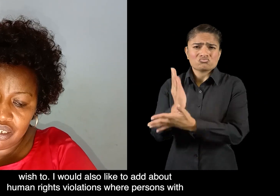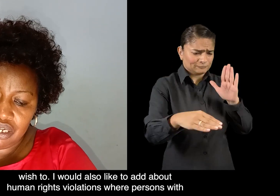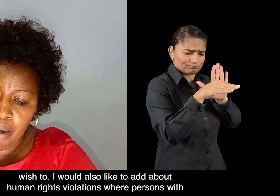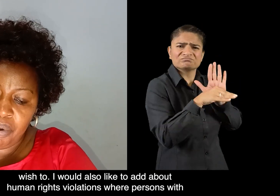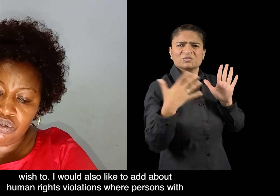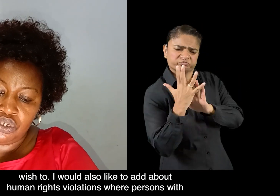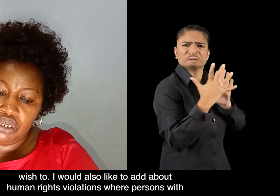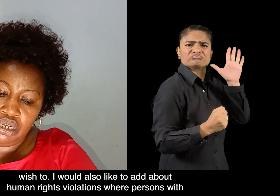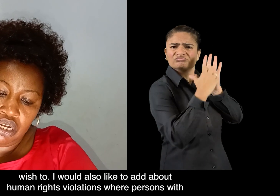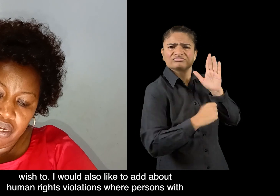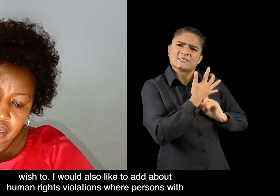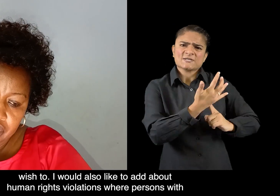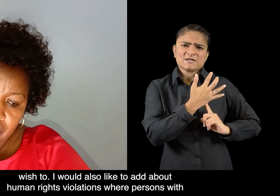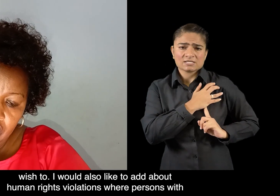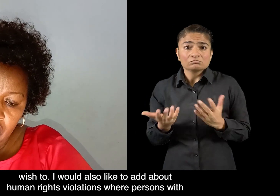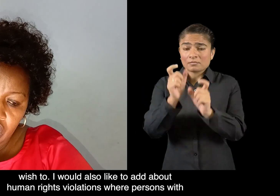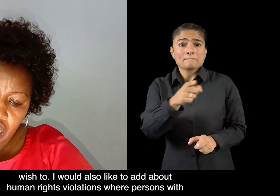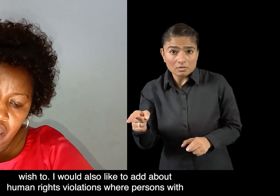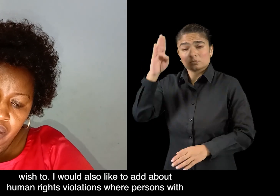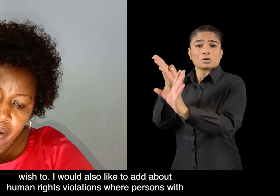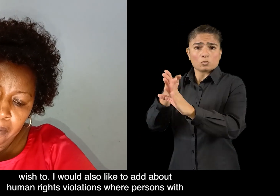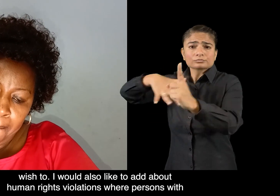add about